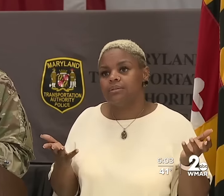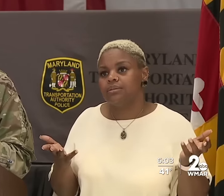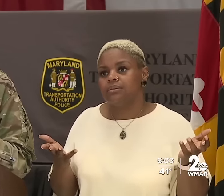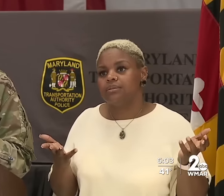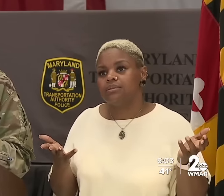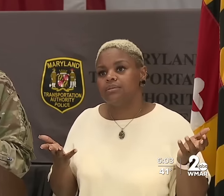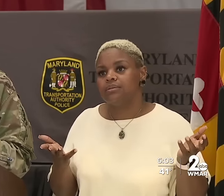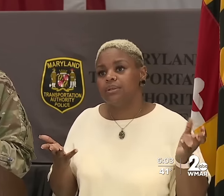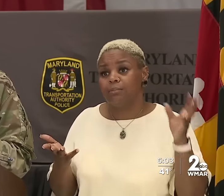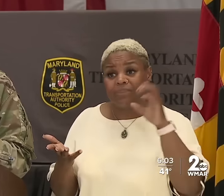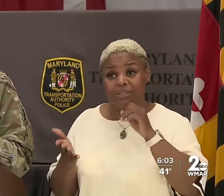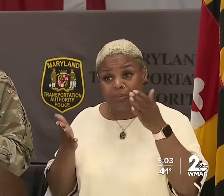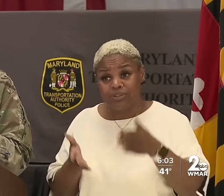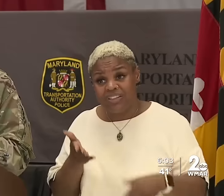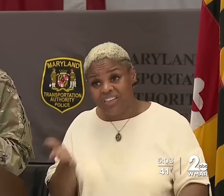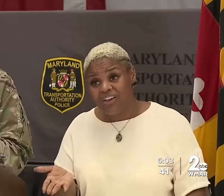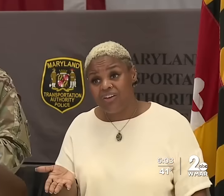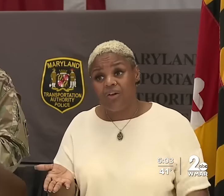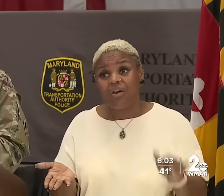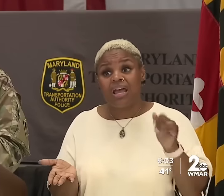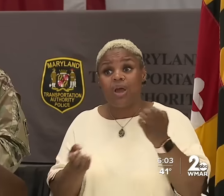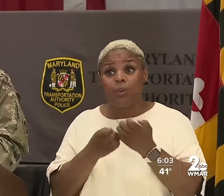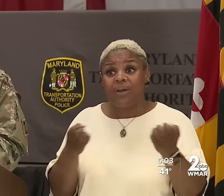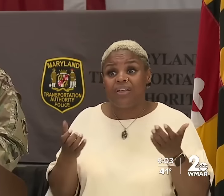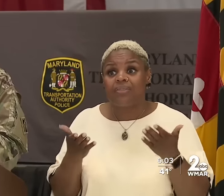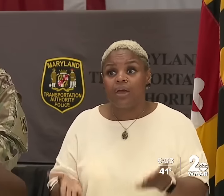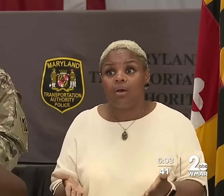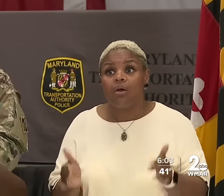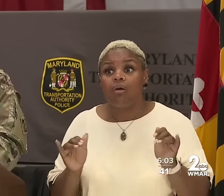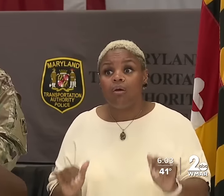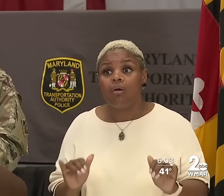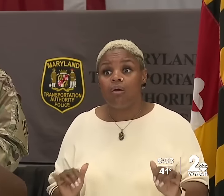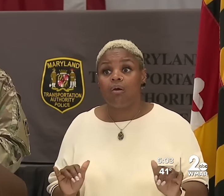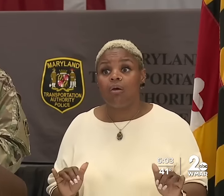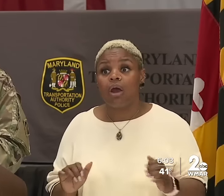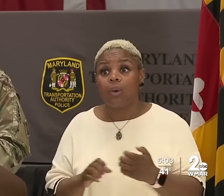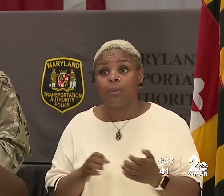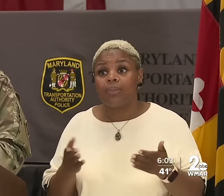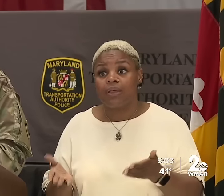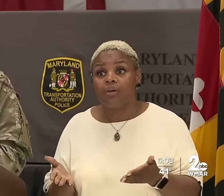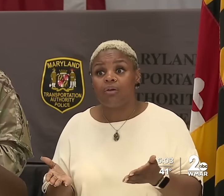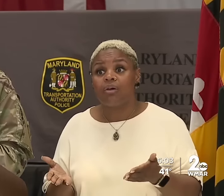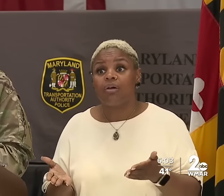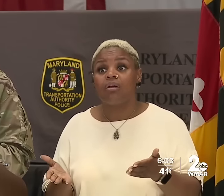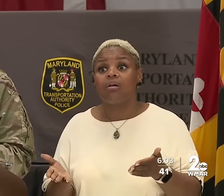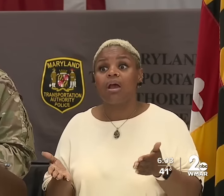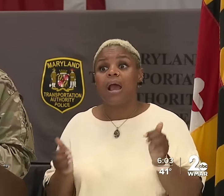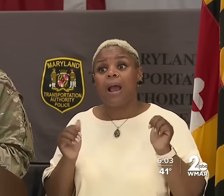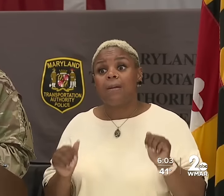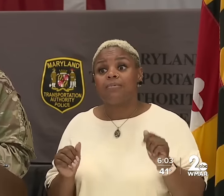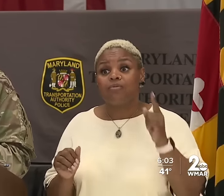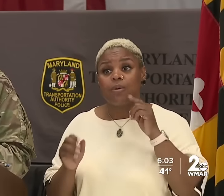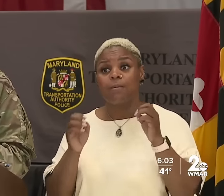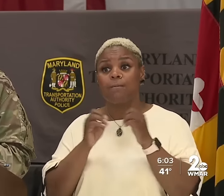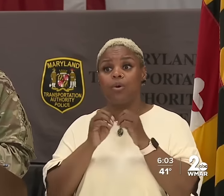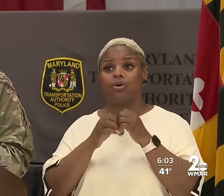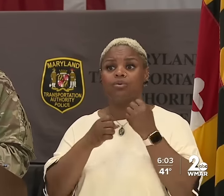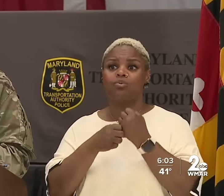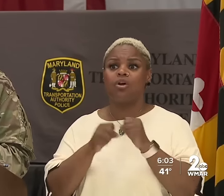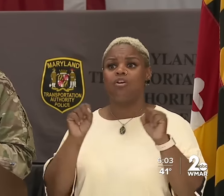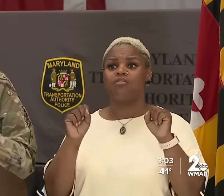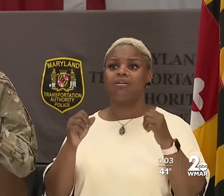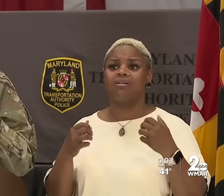a missing person or a piece of equipment that could possibly have a sign for more recovery efforts, we've got the Maryland